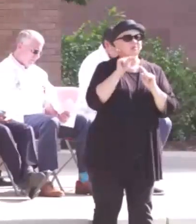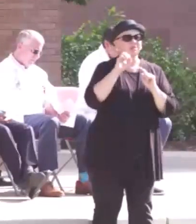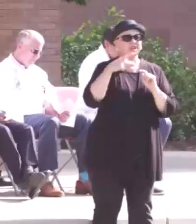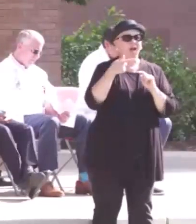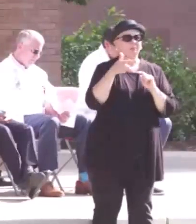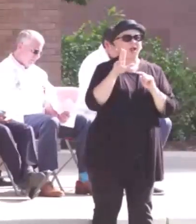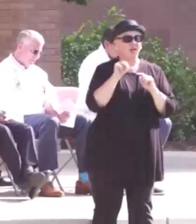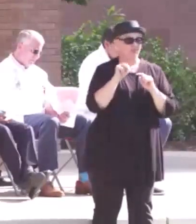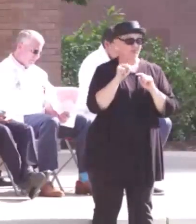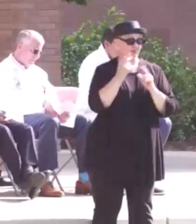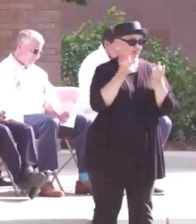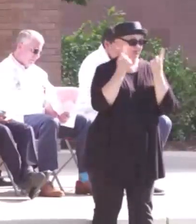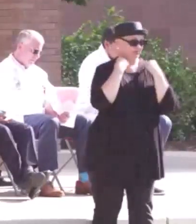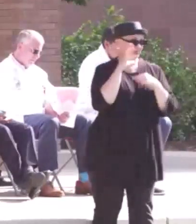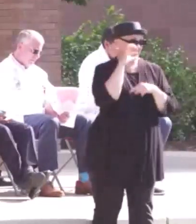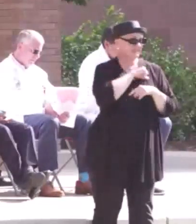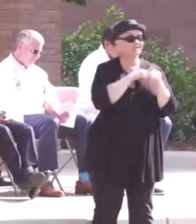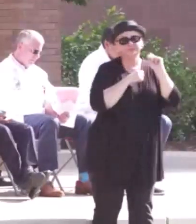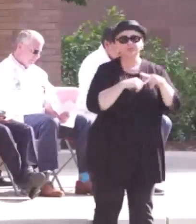So